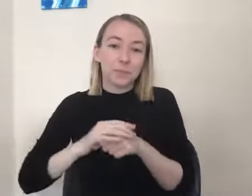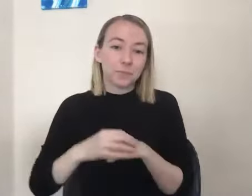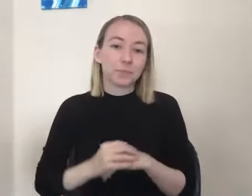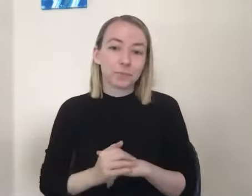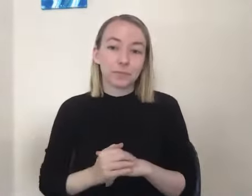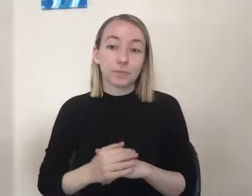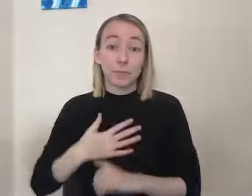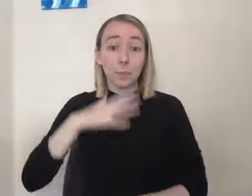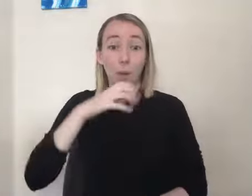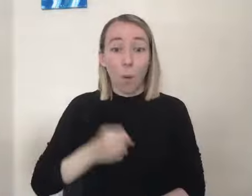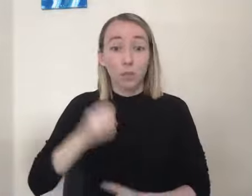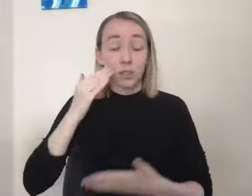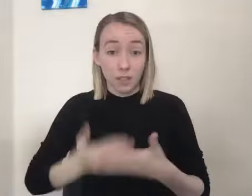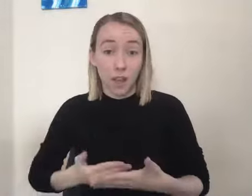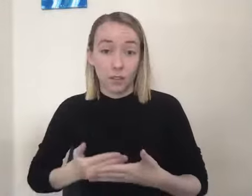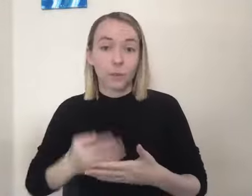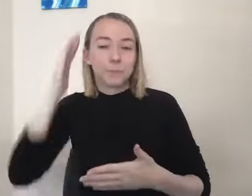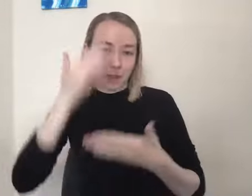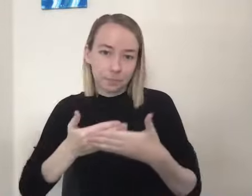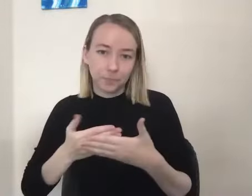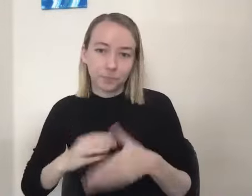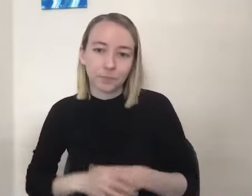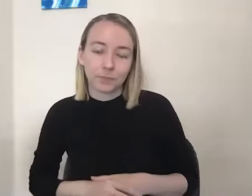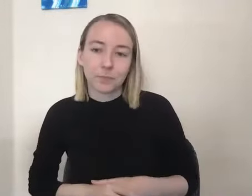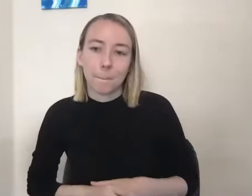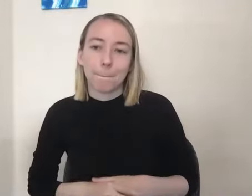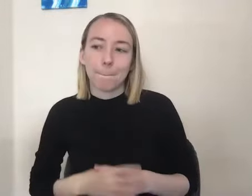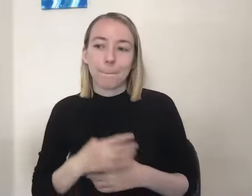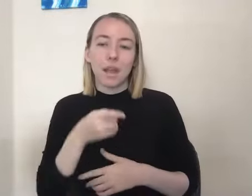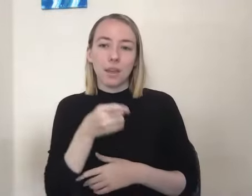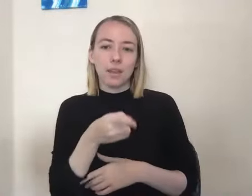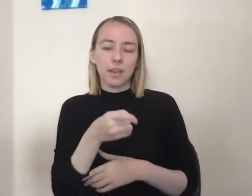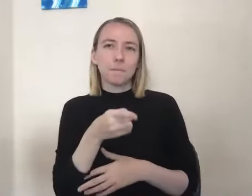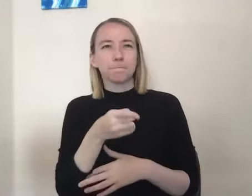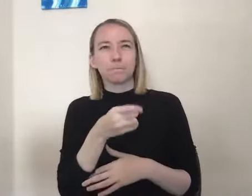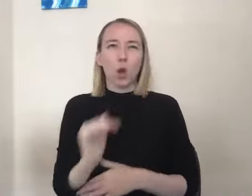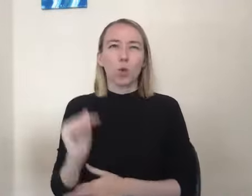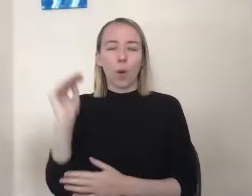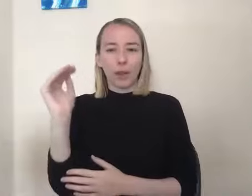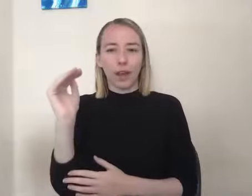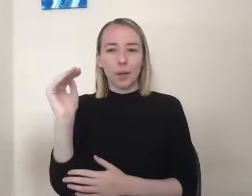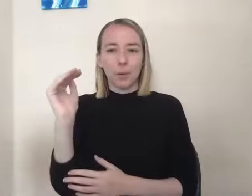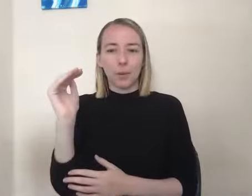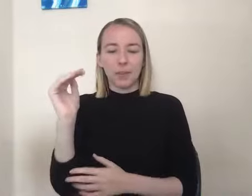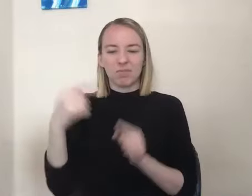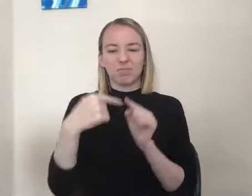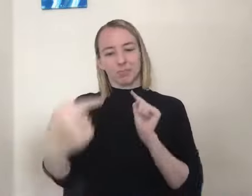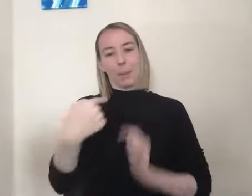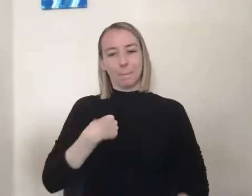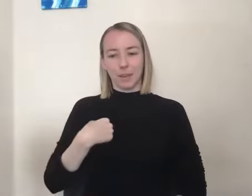absolutely terrified for me, because at one point I turned into my mother, the bawling and shouting and screaming. And my oldest boy, when he was going